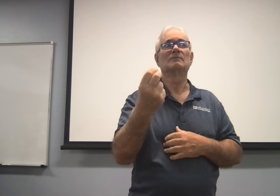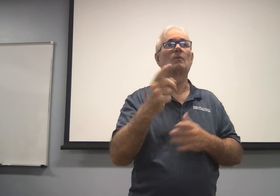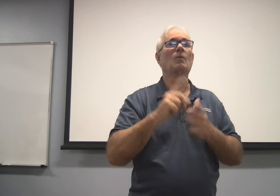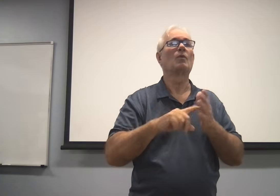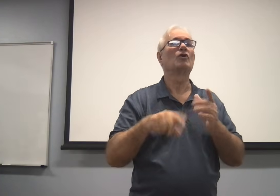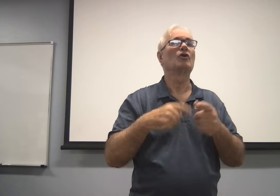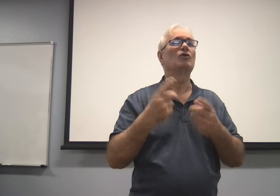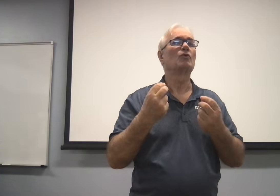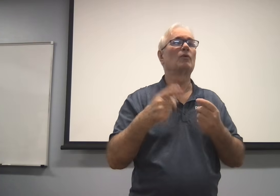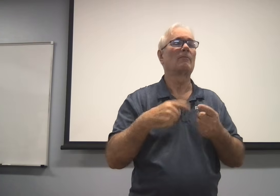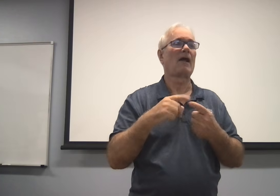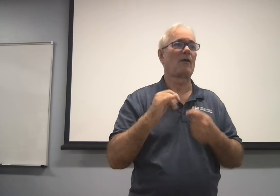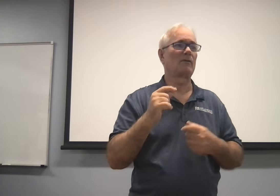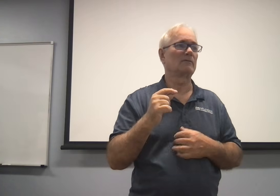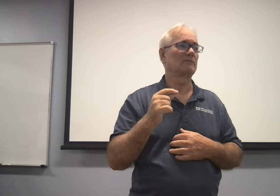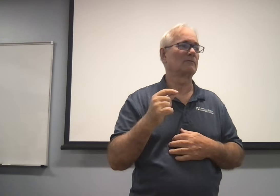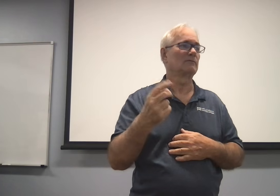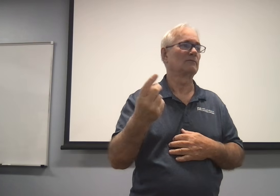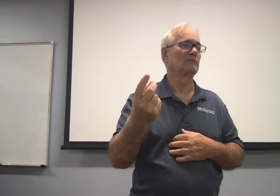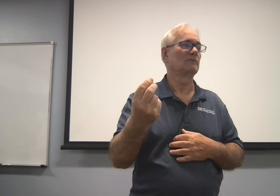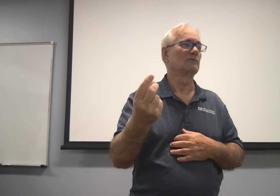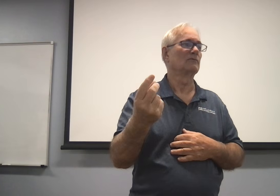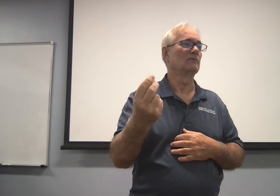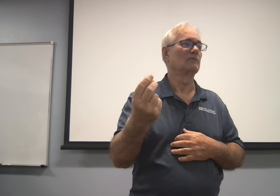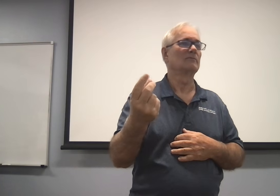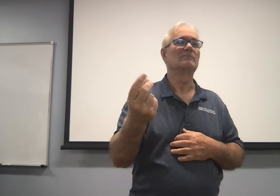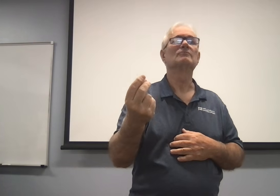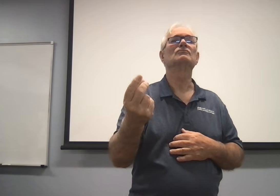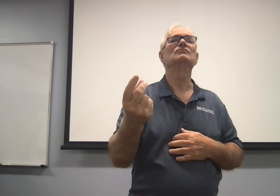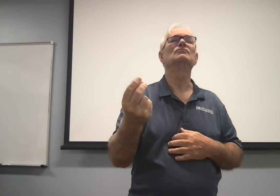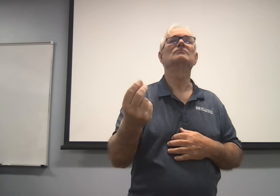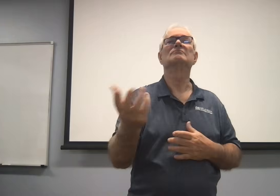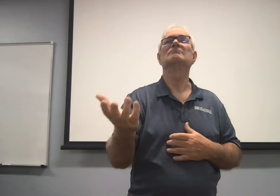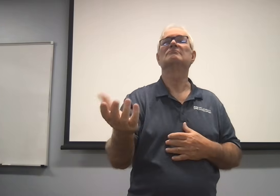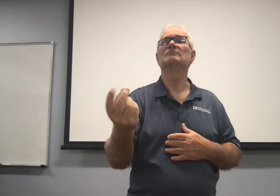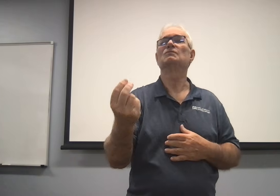doing? What are you doing? Or what you gonna do about it? What you doing?